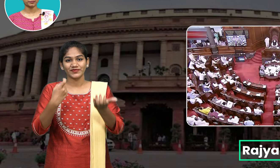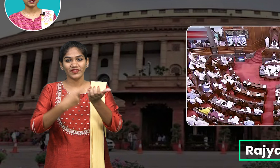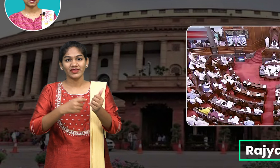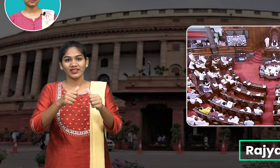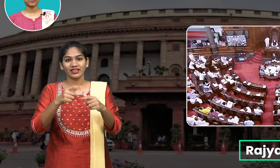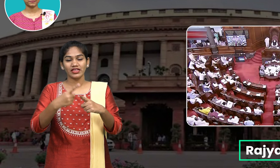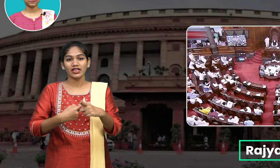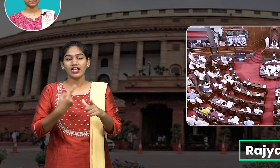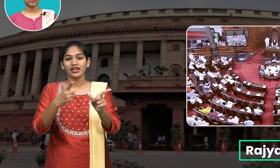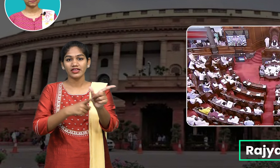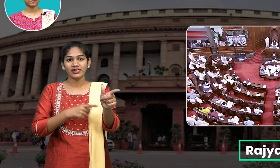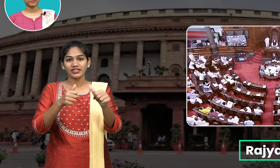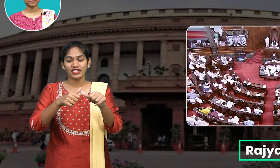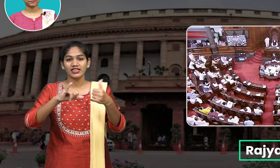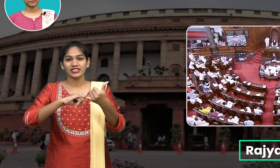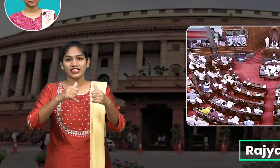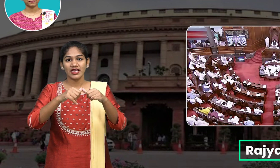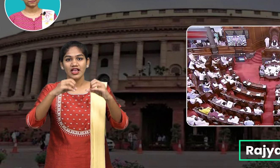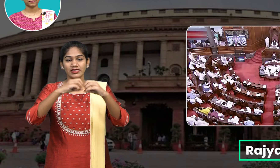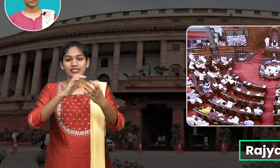Rajya Sabha,